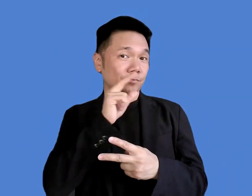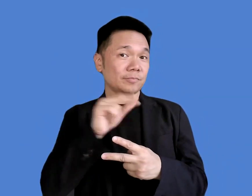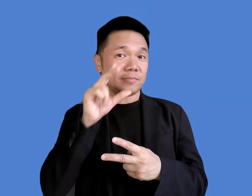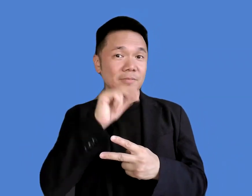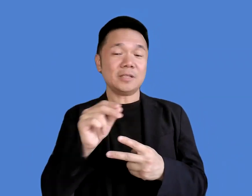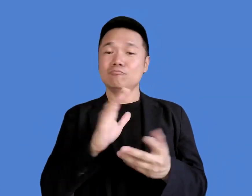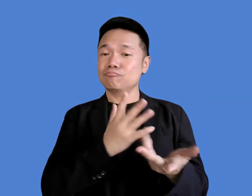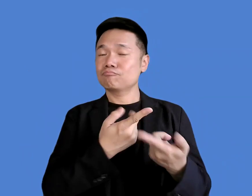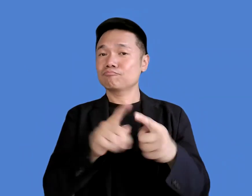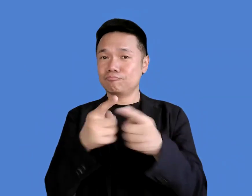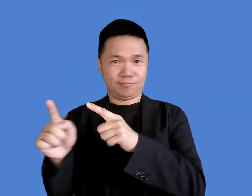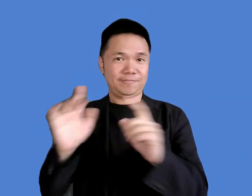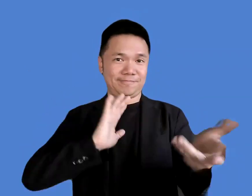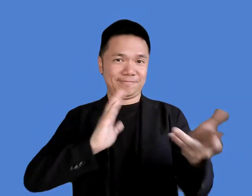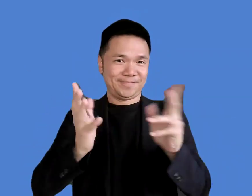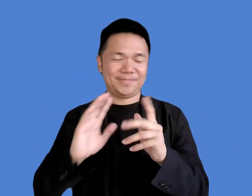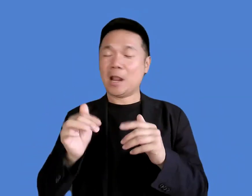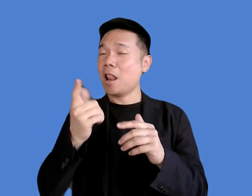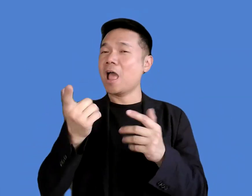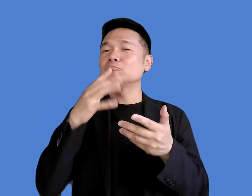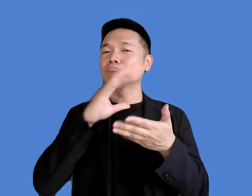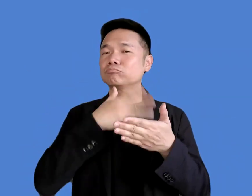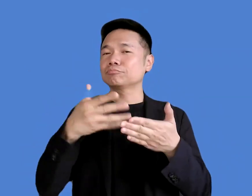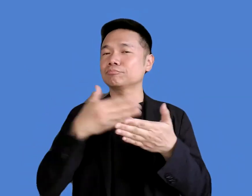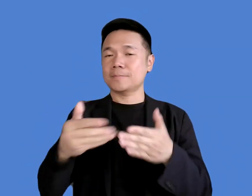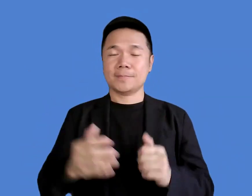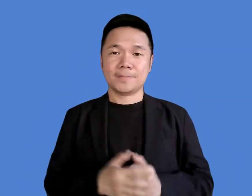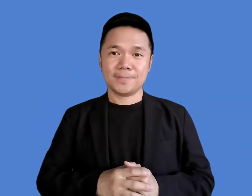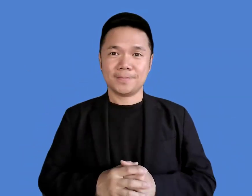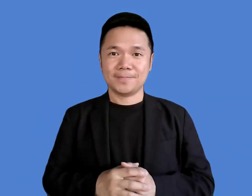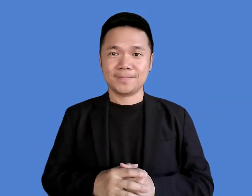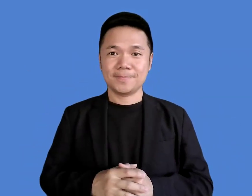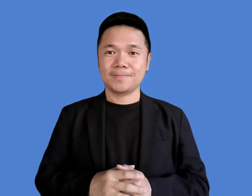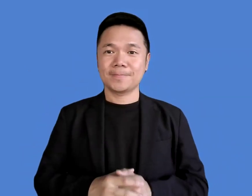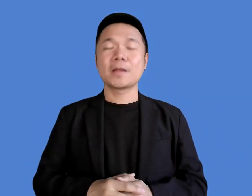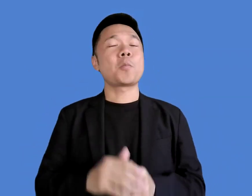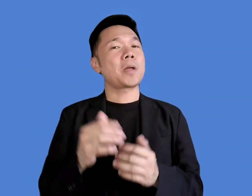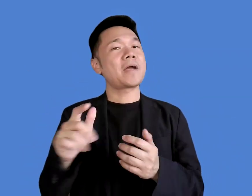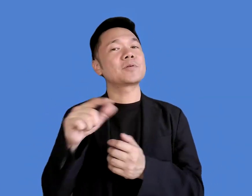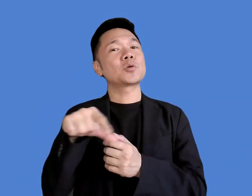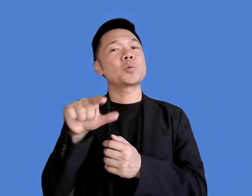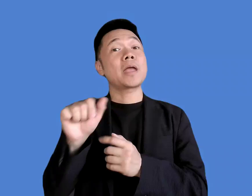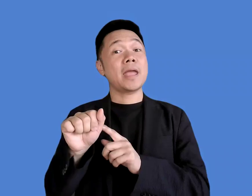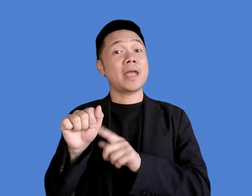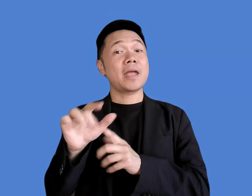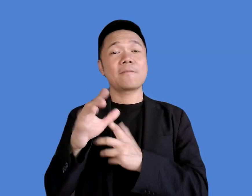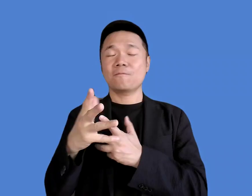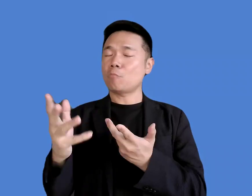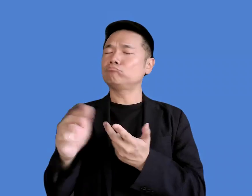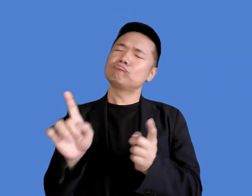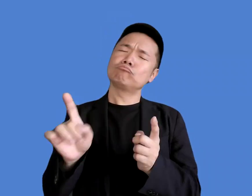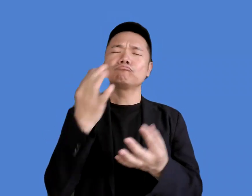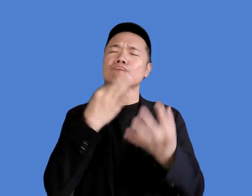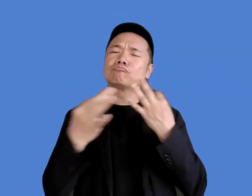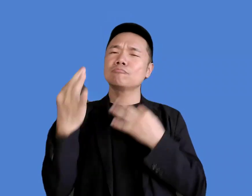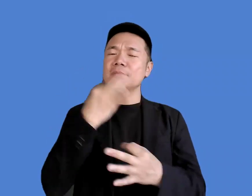accessible communication today. Please do feel free to use the Q&A function to submit any questions you might have. We